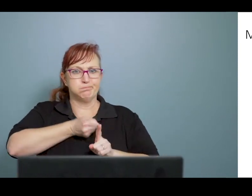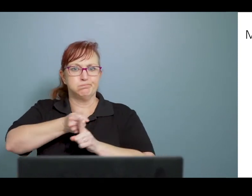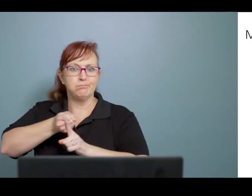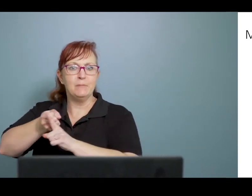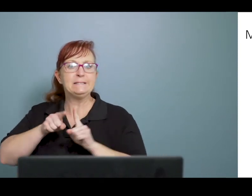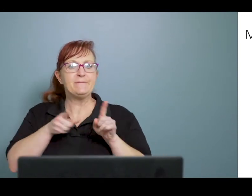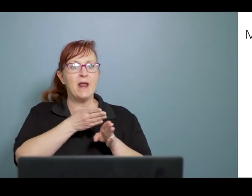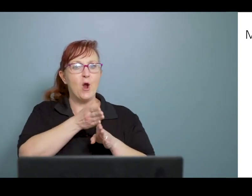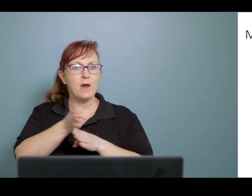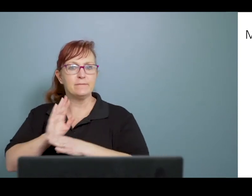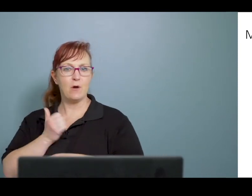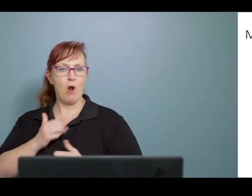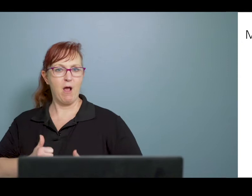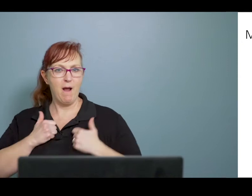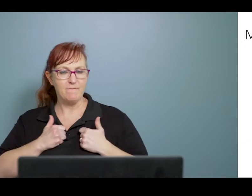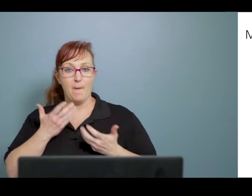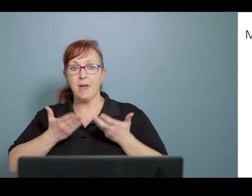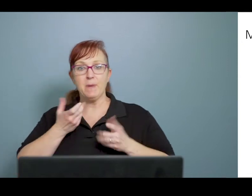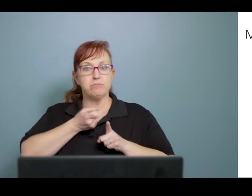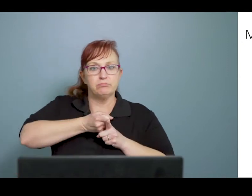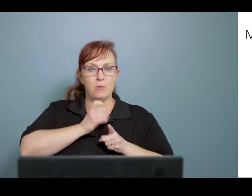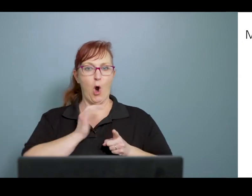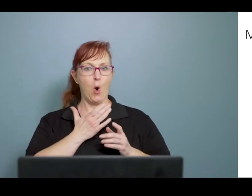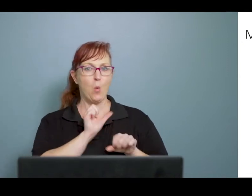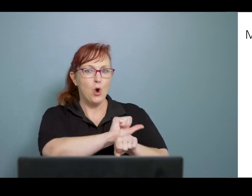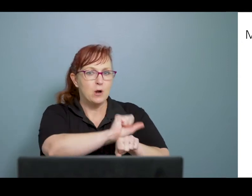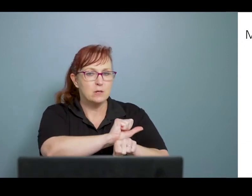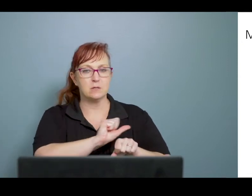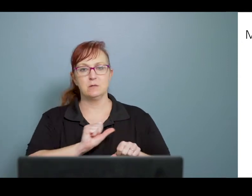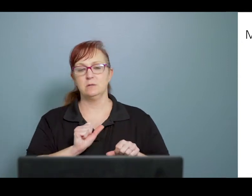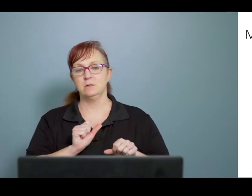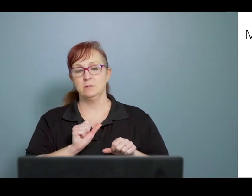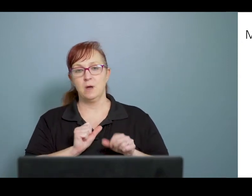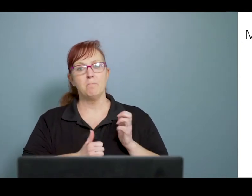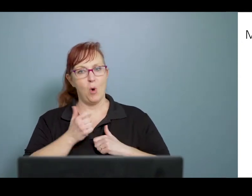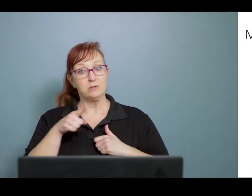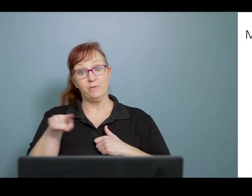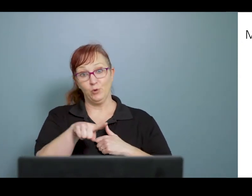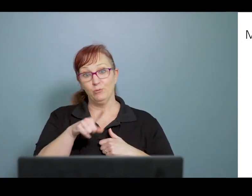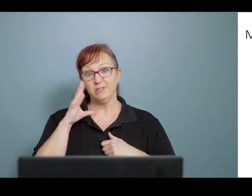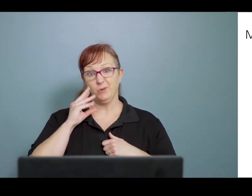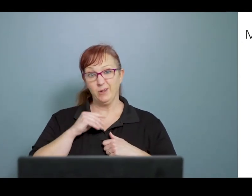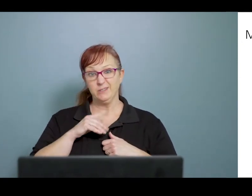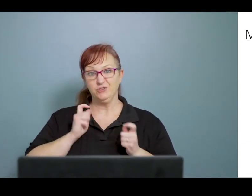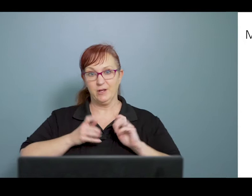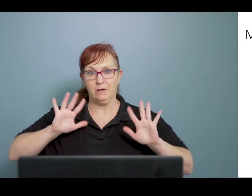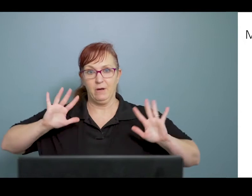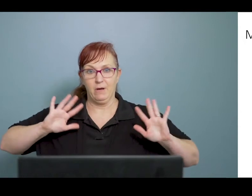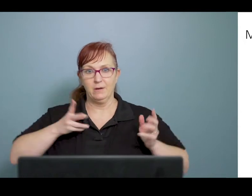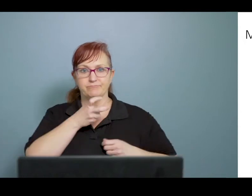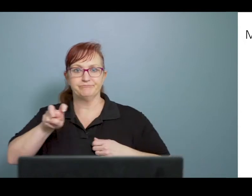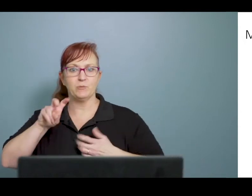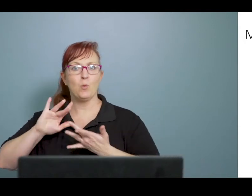had change in how we do our work? I think most of us have gone remote,